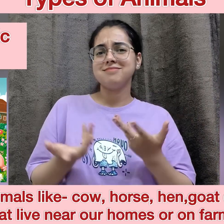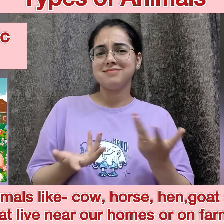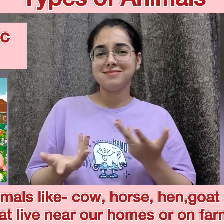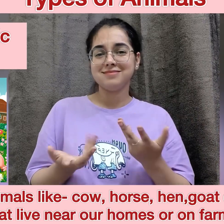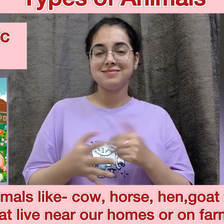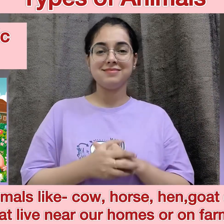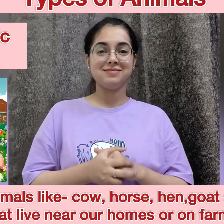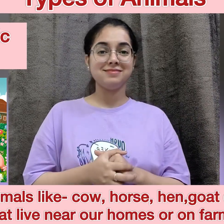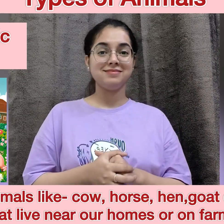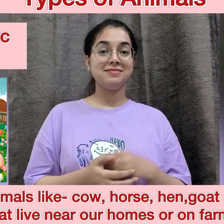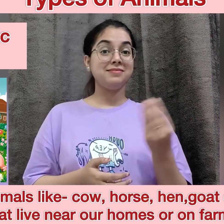Domestic animals